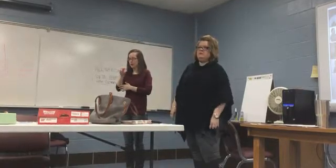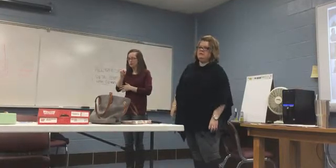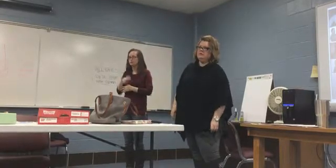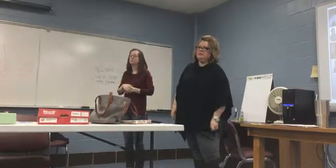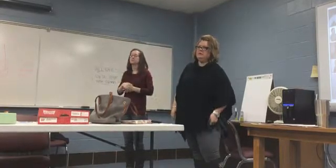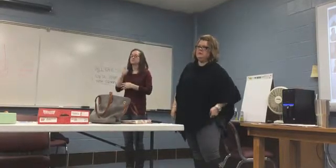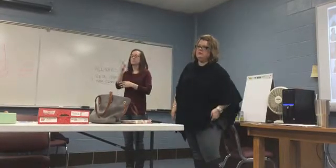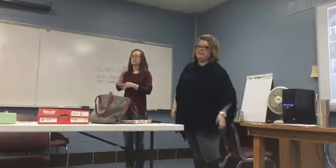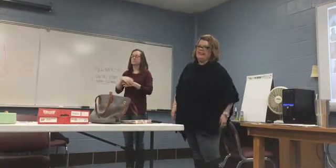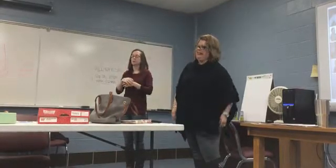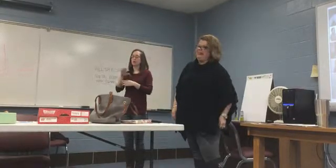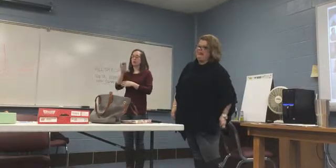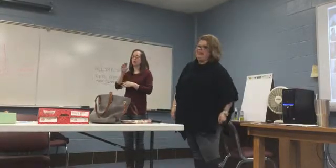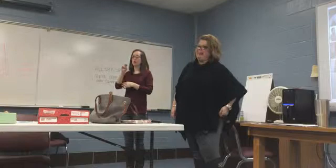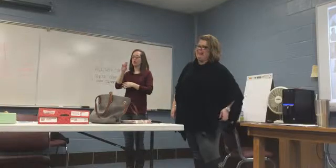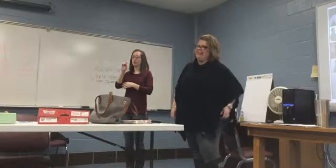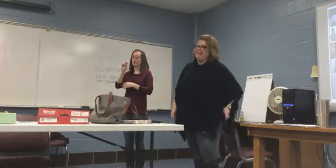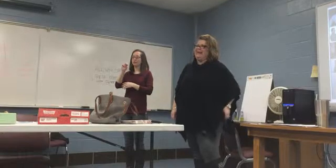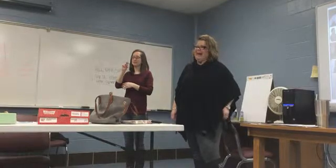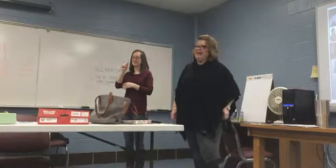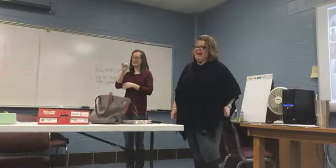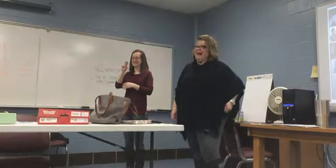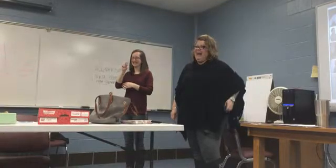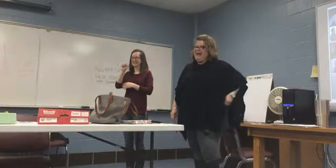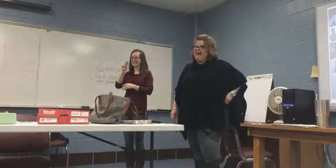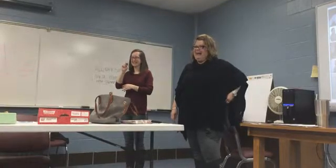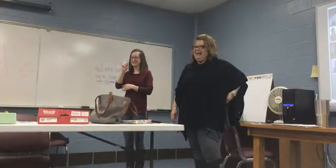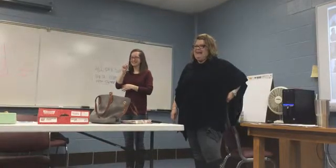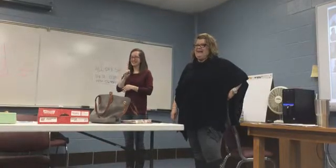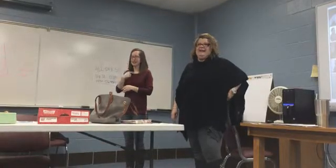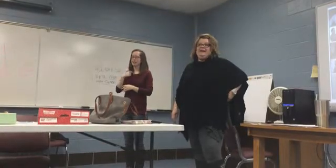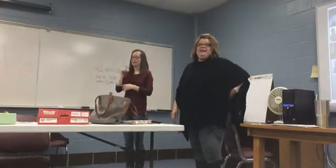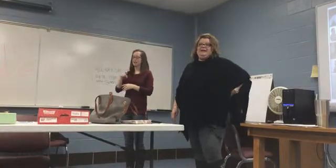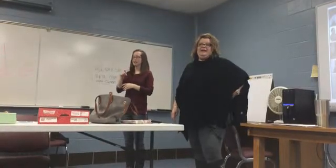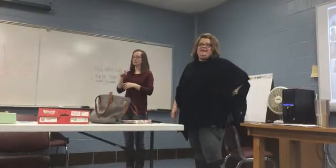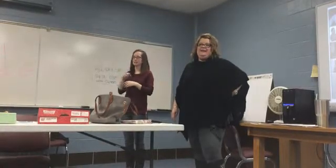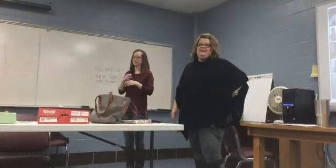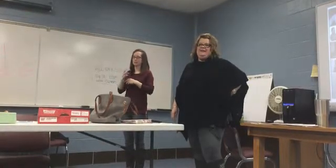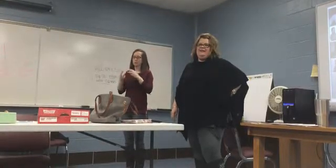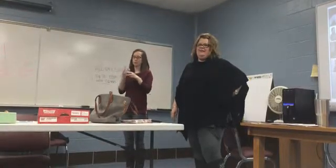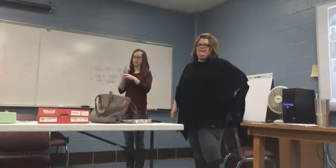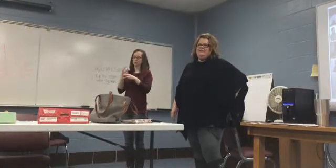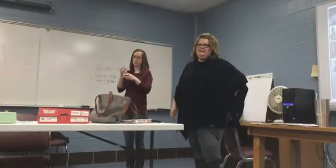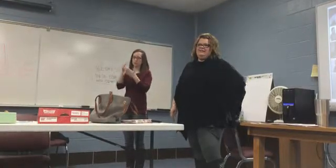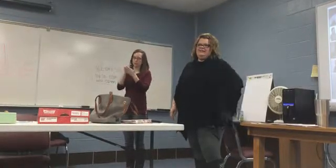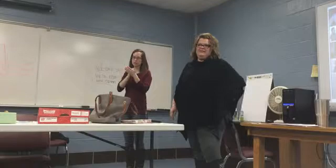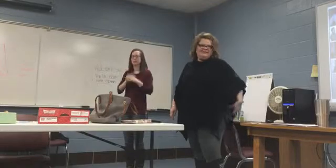The comments. I need a geography lesson. Can you sing a song? Lily sang